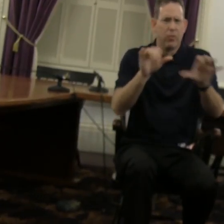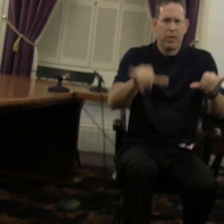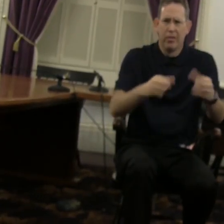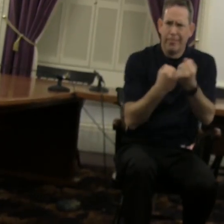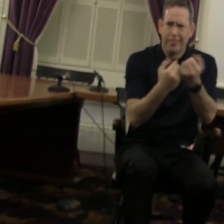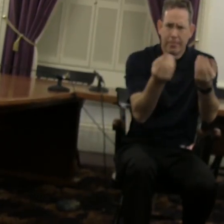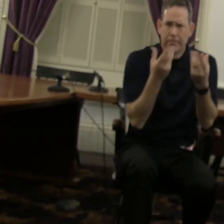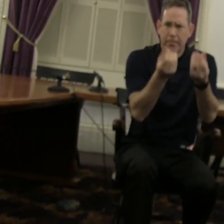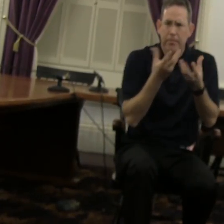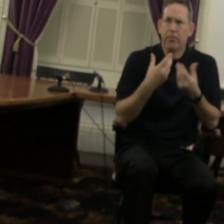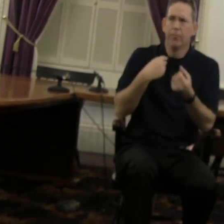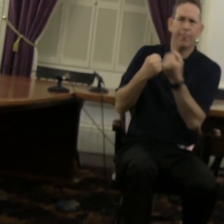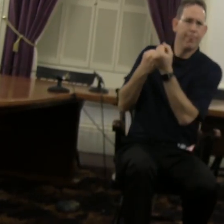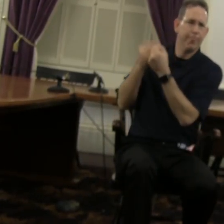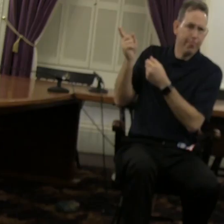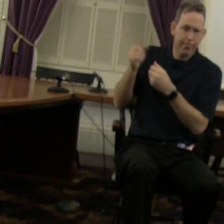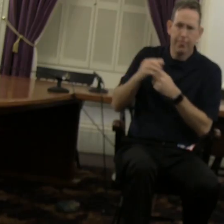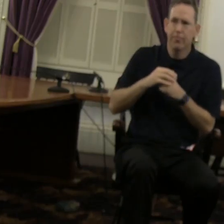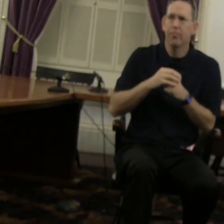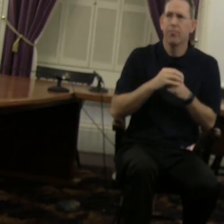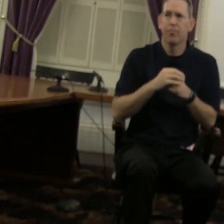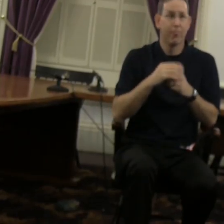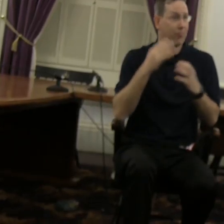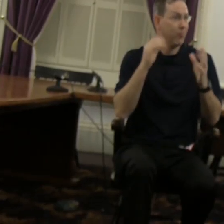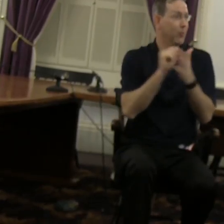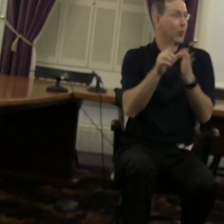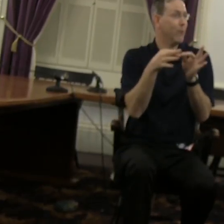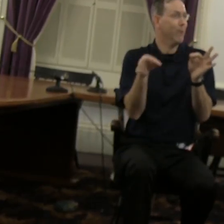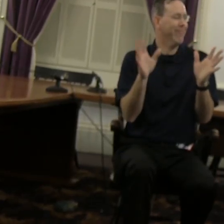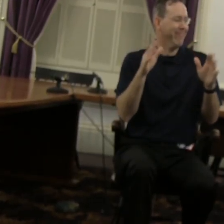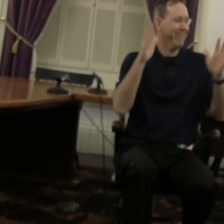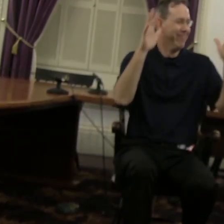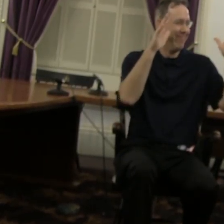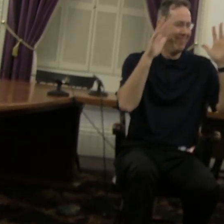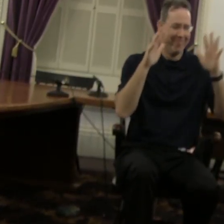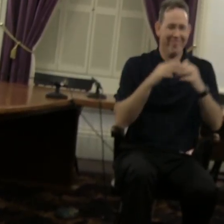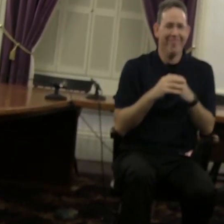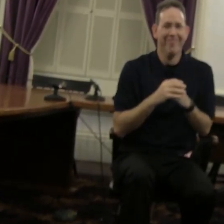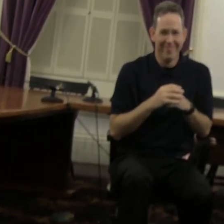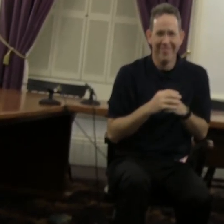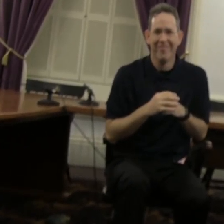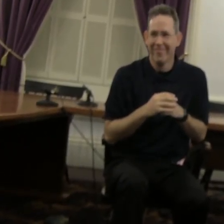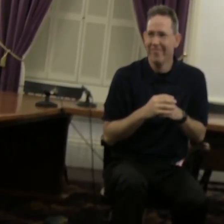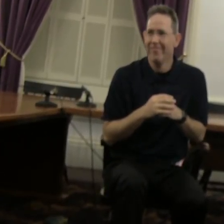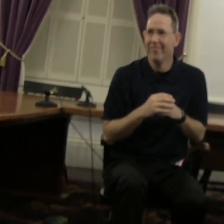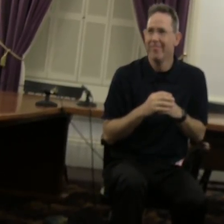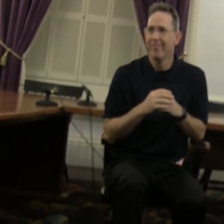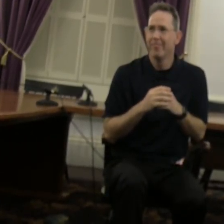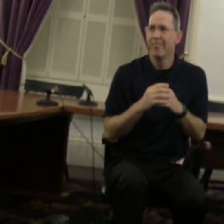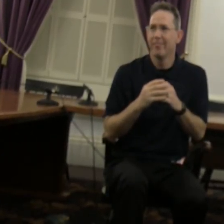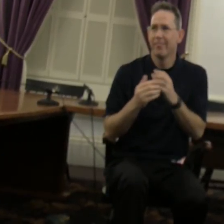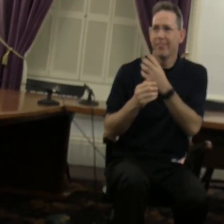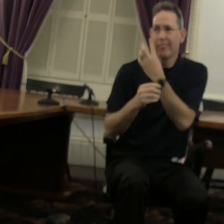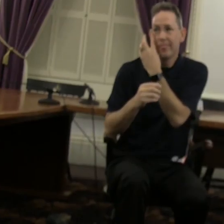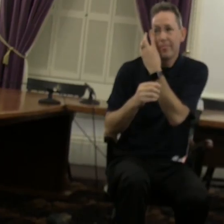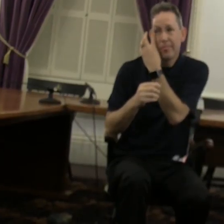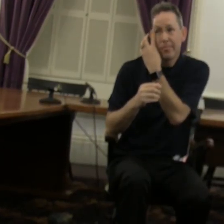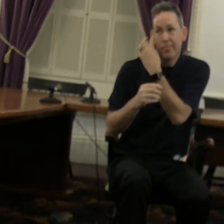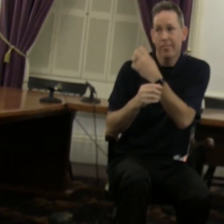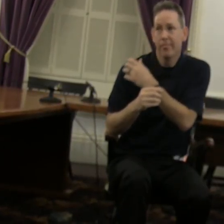Welch sends best wishes to an outstanding group of people doing important work while inspiring the community at